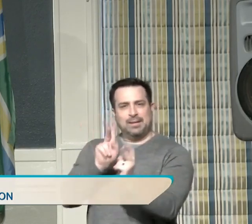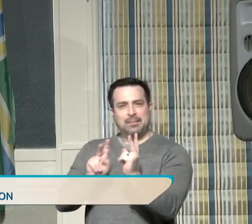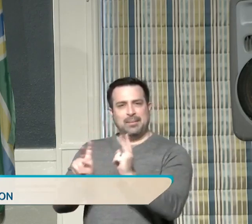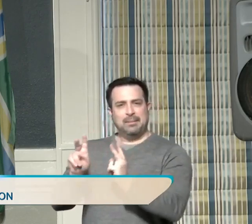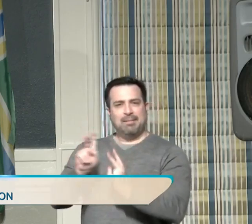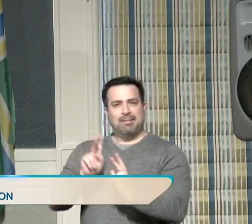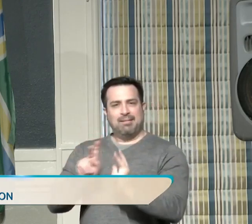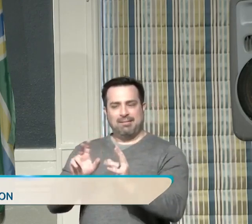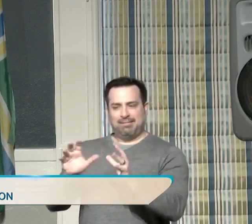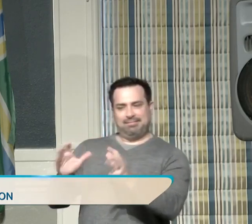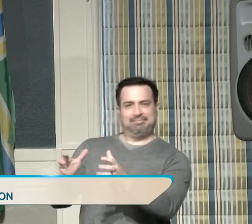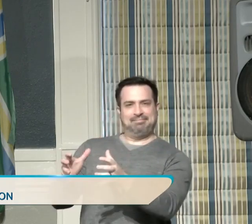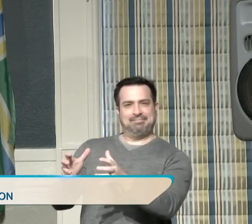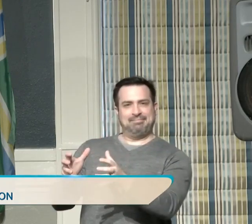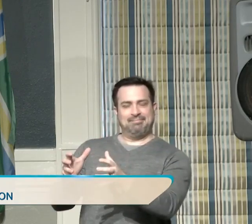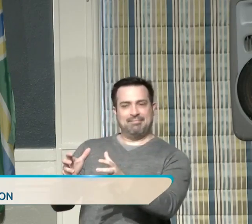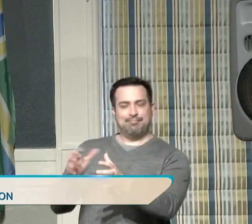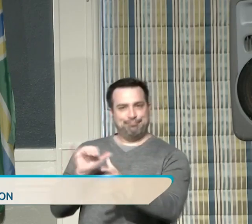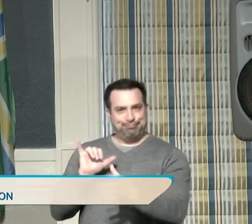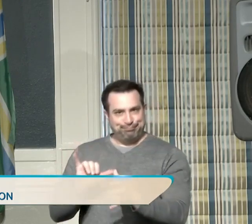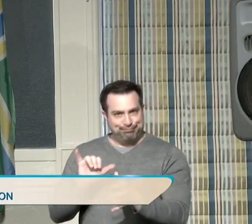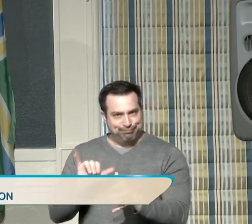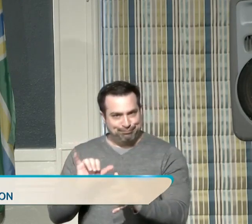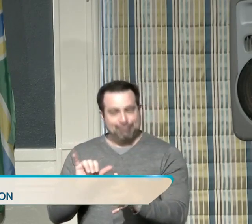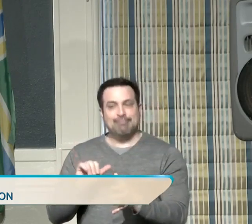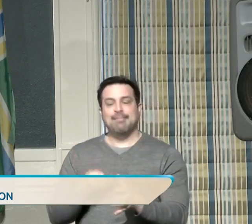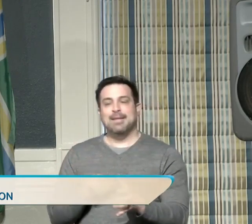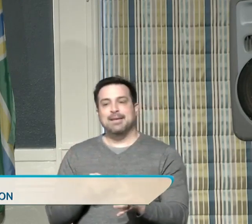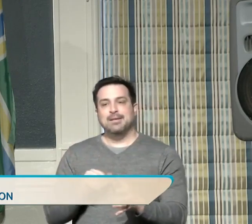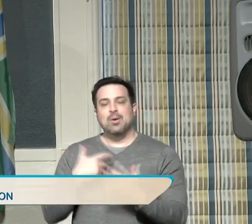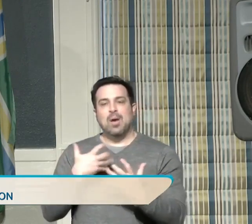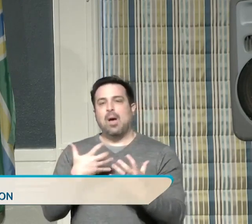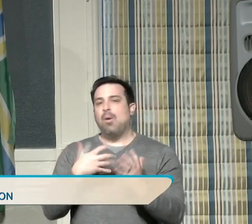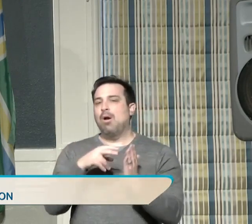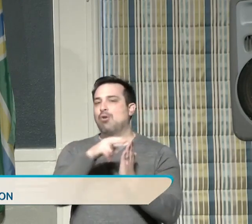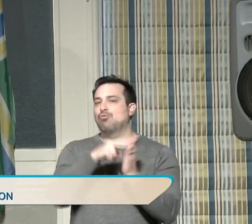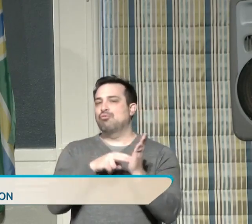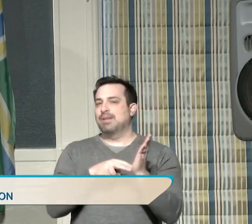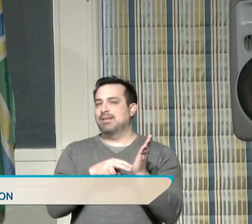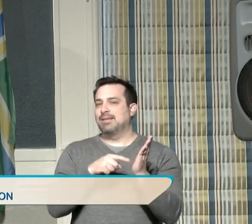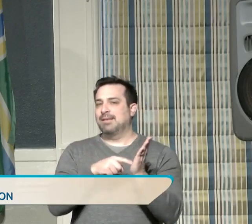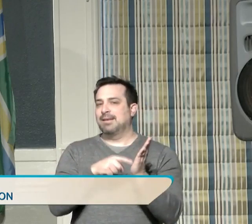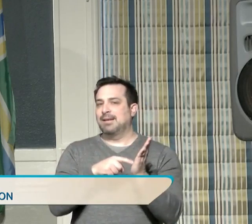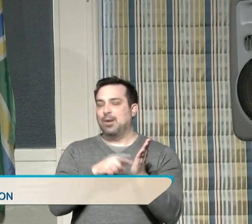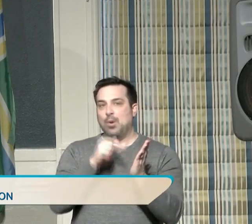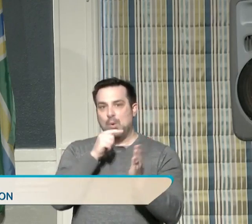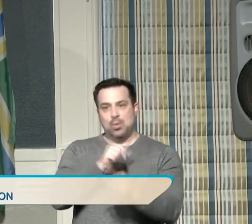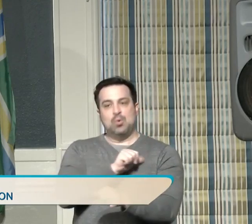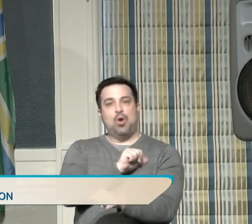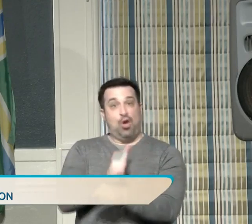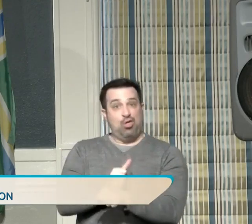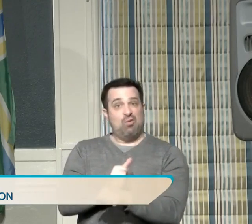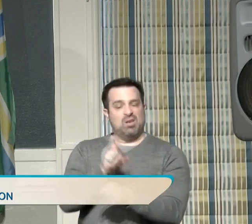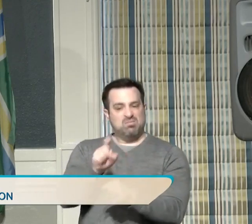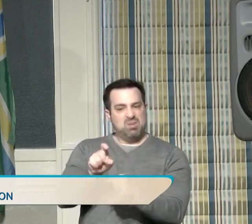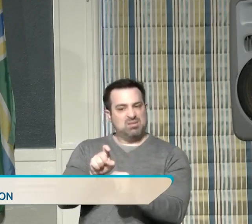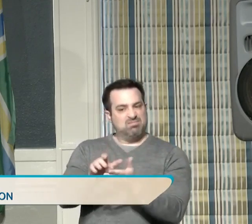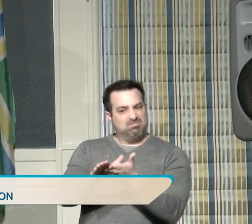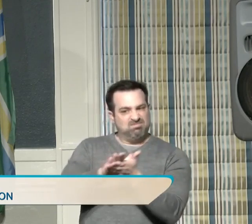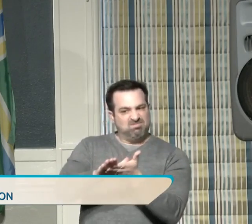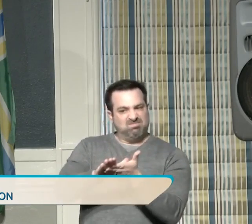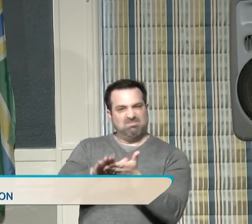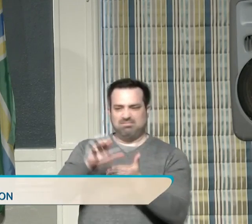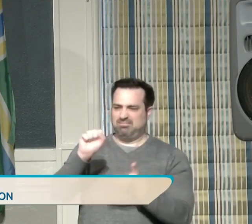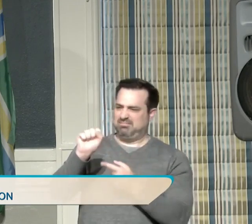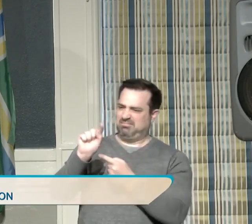pool. And so what I wanted to do was read to you the people who were authorized for sterilization. And what